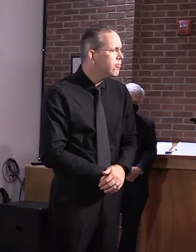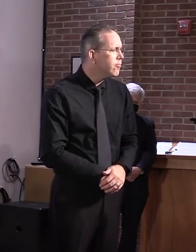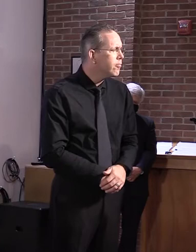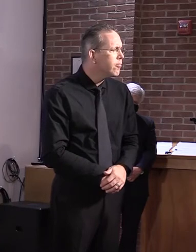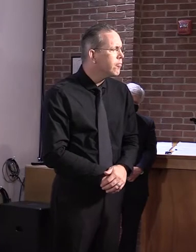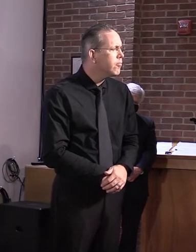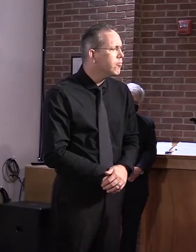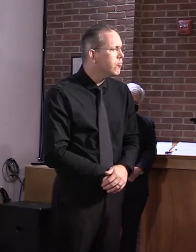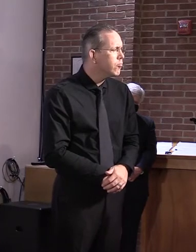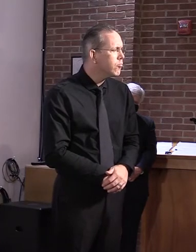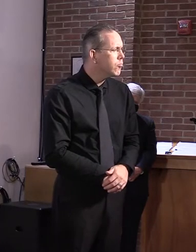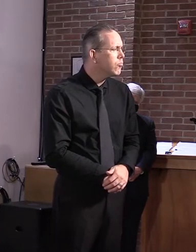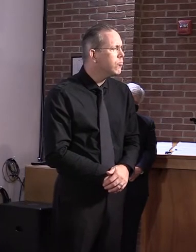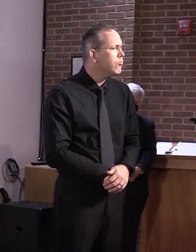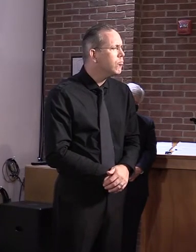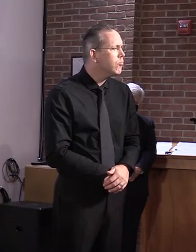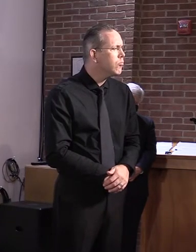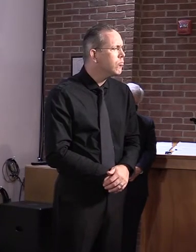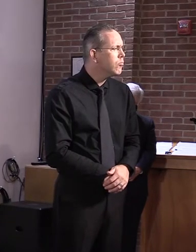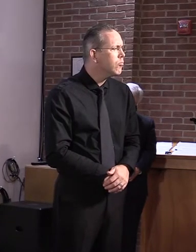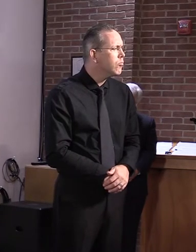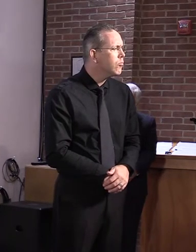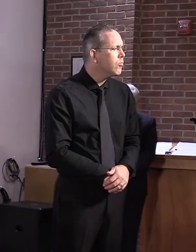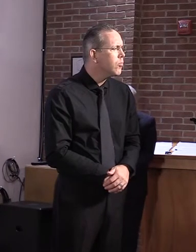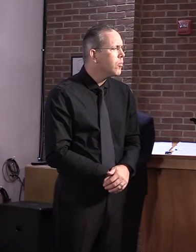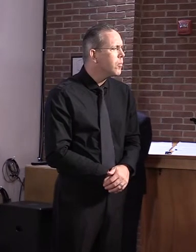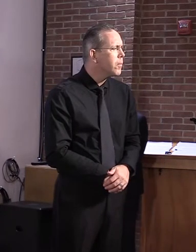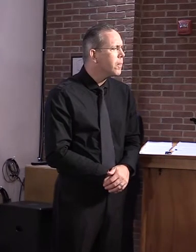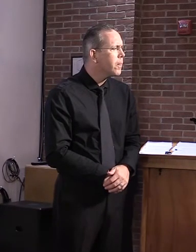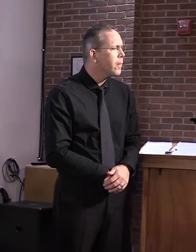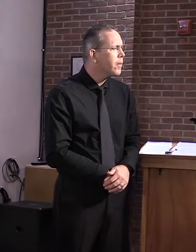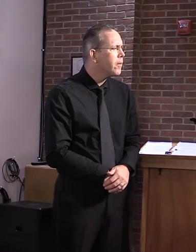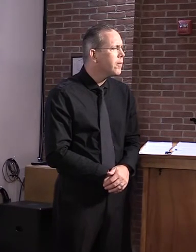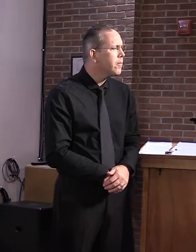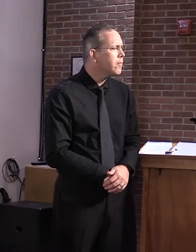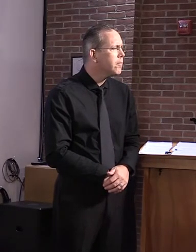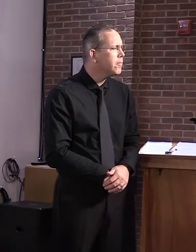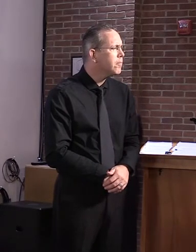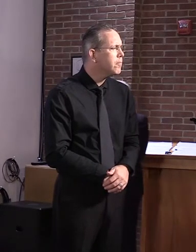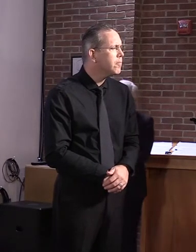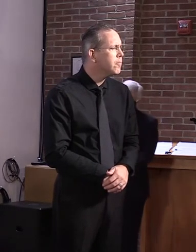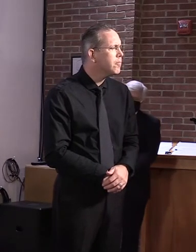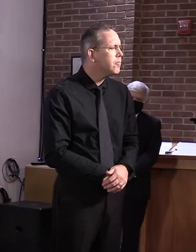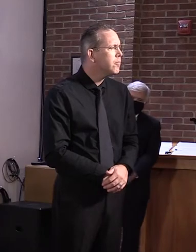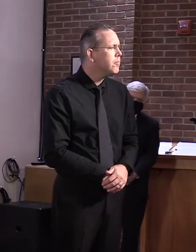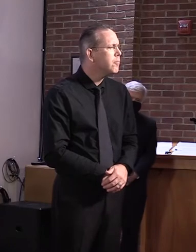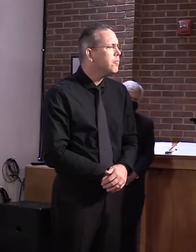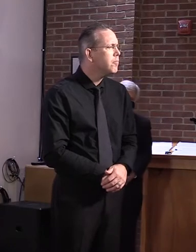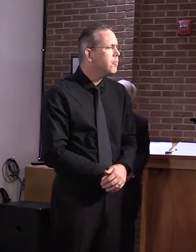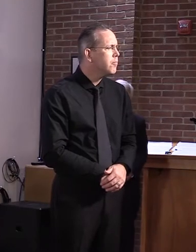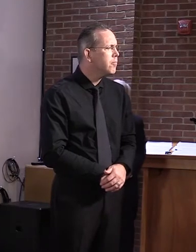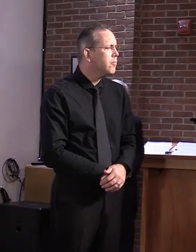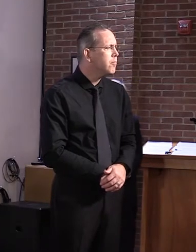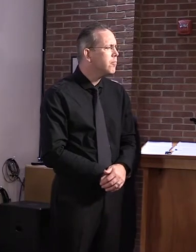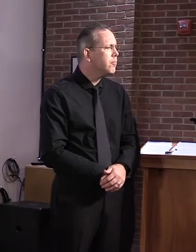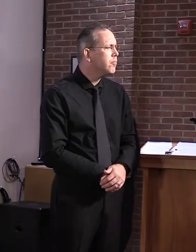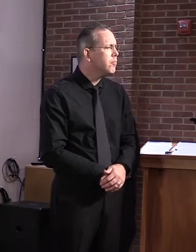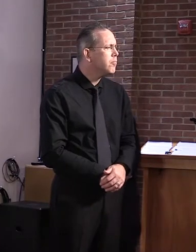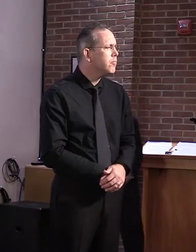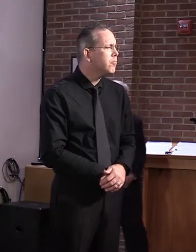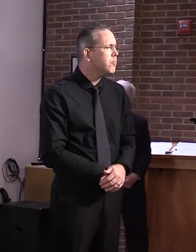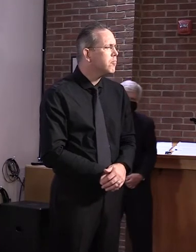Commissioner Sherling three other departments that had positives. I'm just wondering what the update is on that list we asked